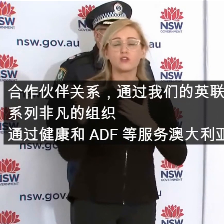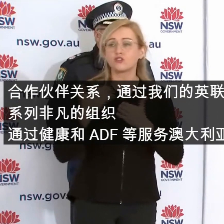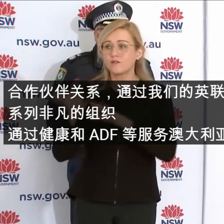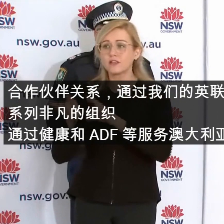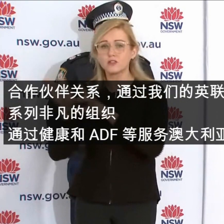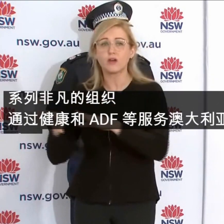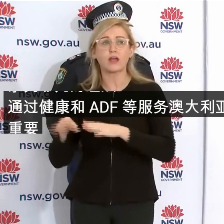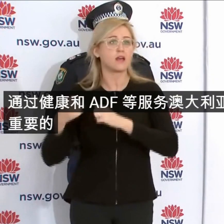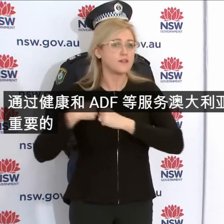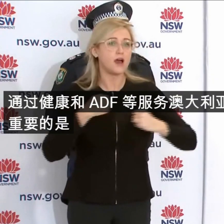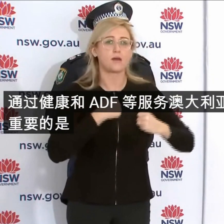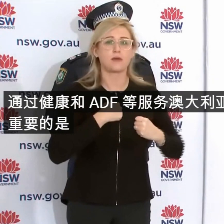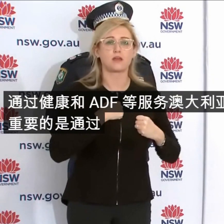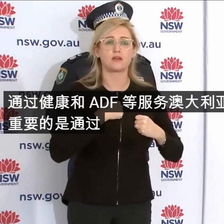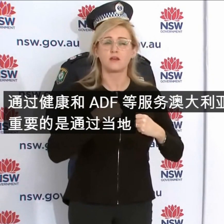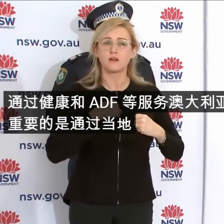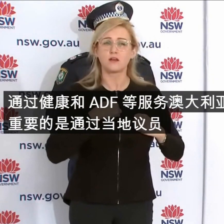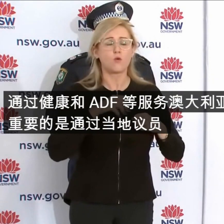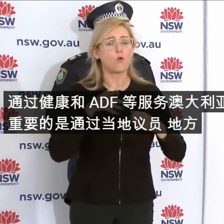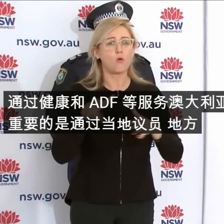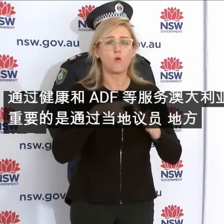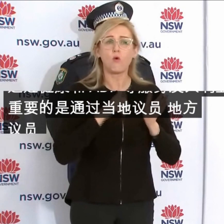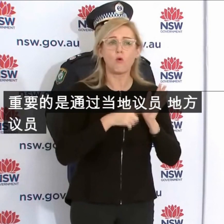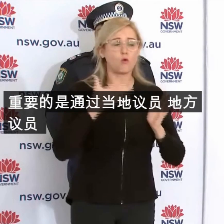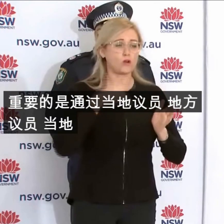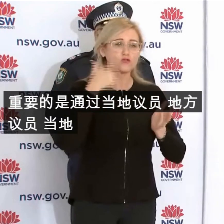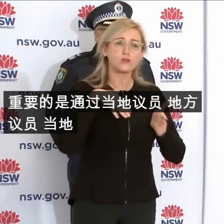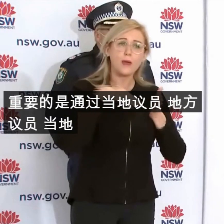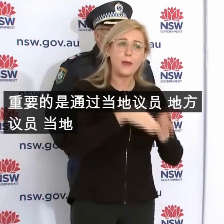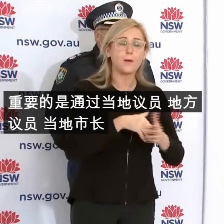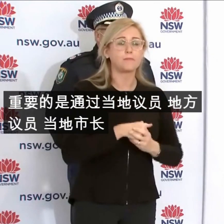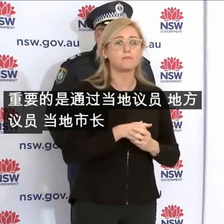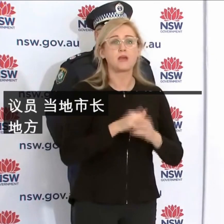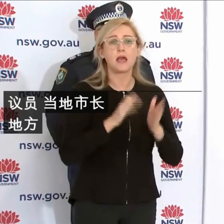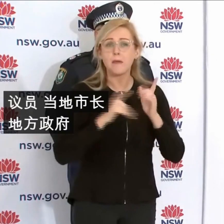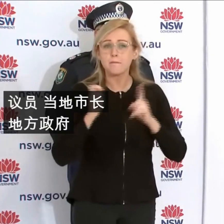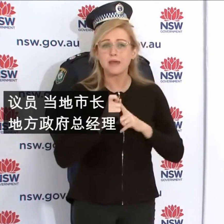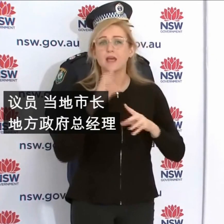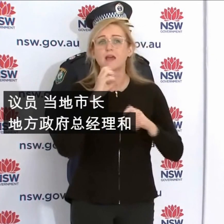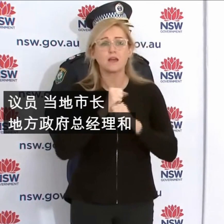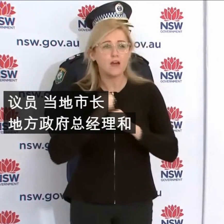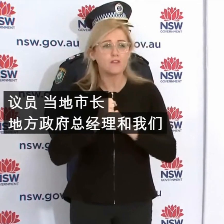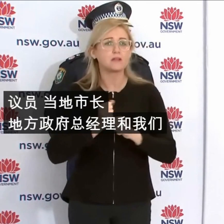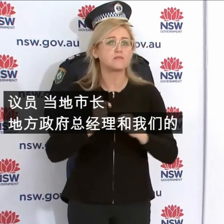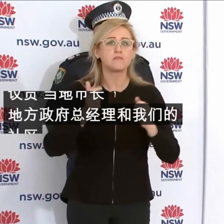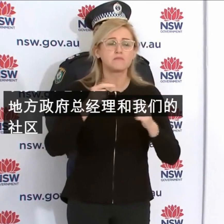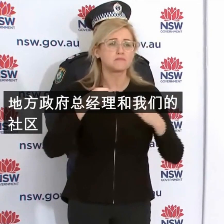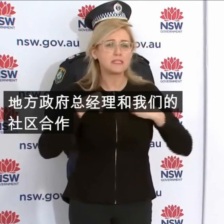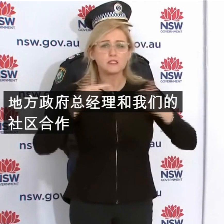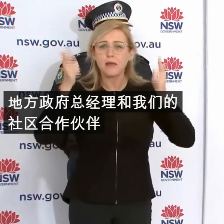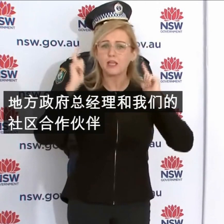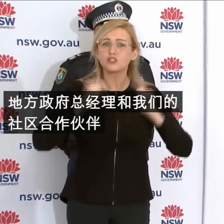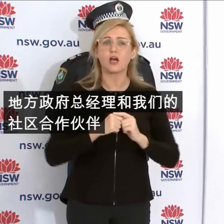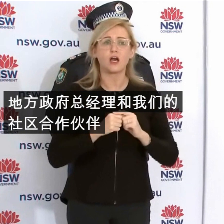and others, but importantly through local MPs, local councillors, local mayors, local governments, general managers and our